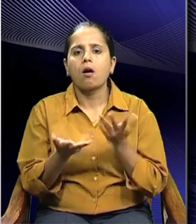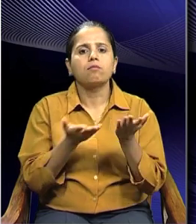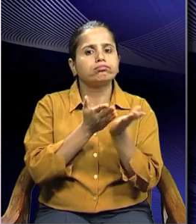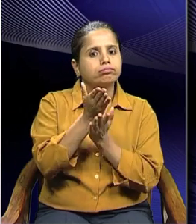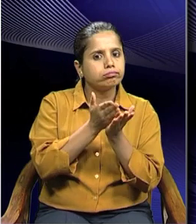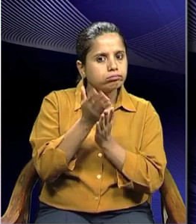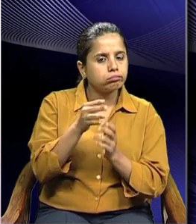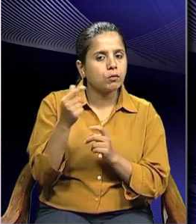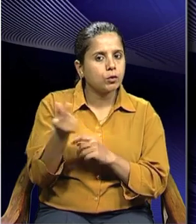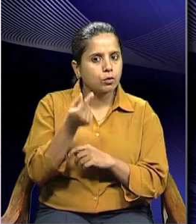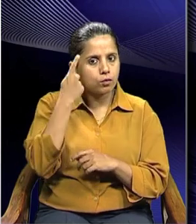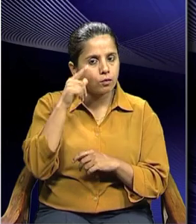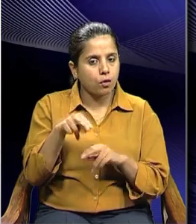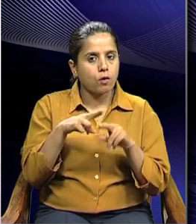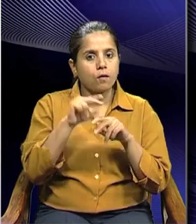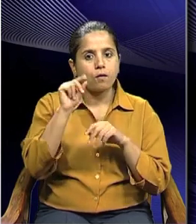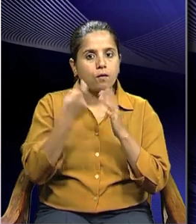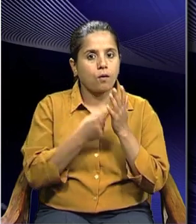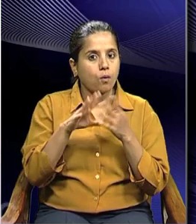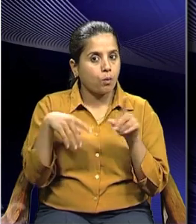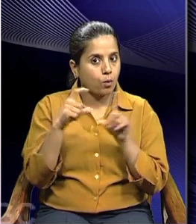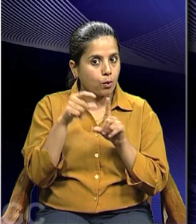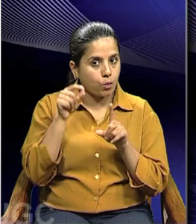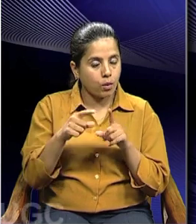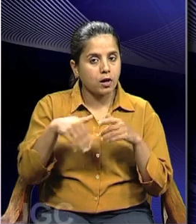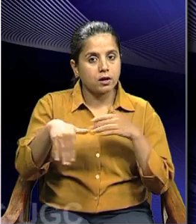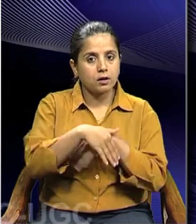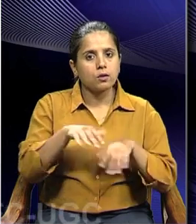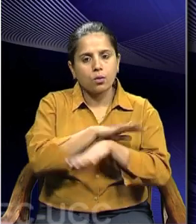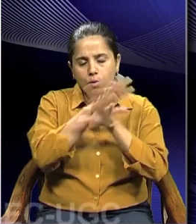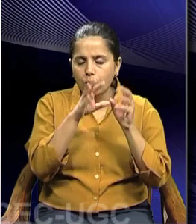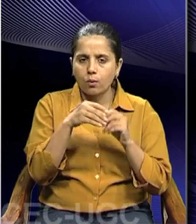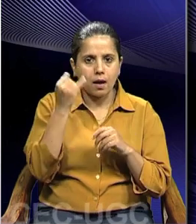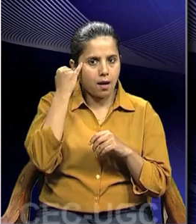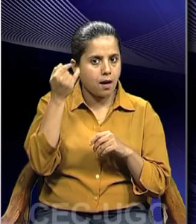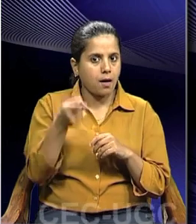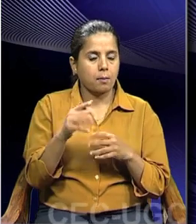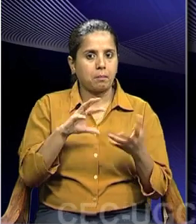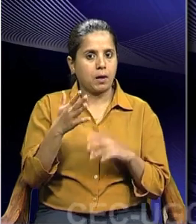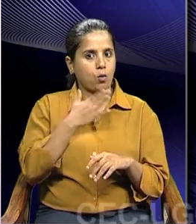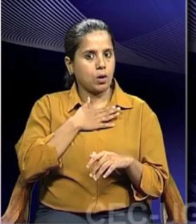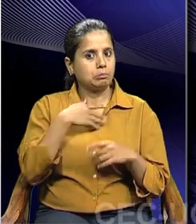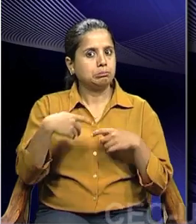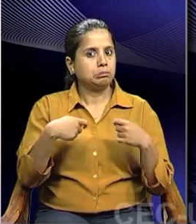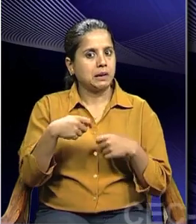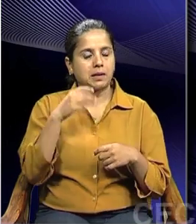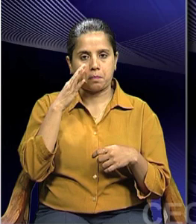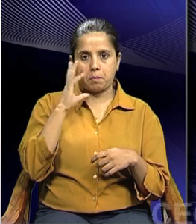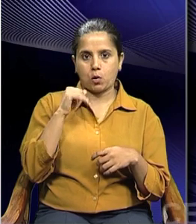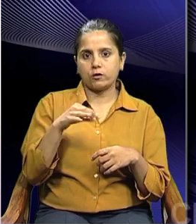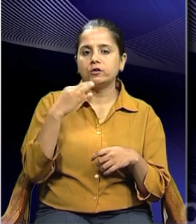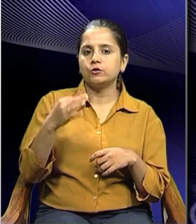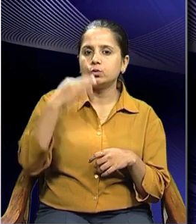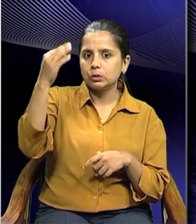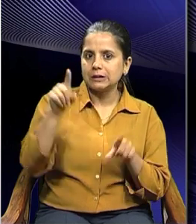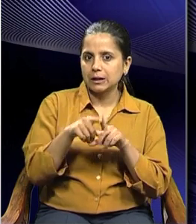used for this forward engineering, for this entire idea of making our business relevant in future as well,